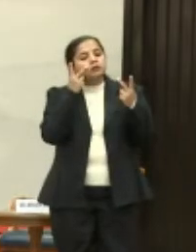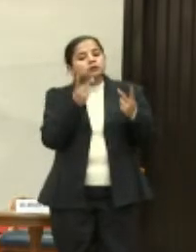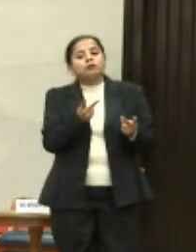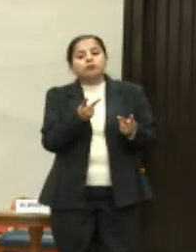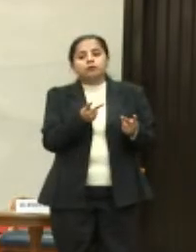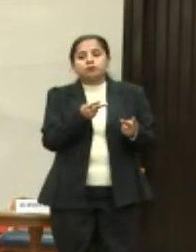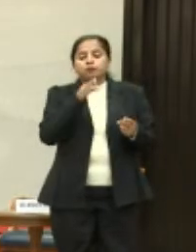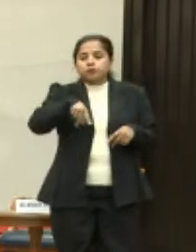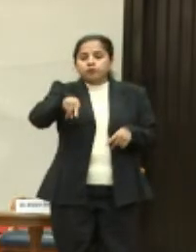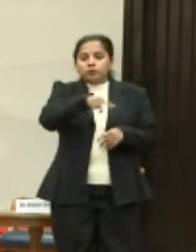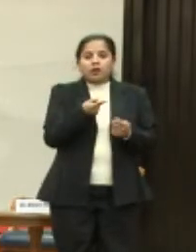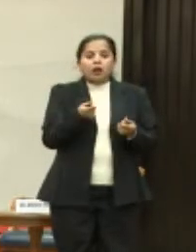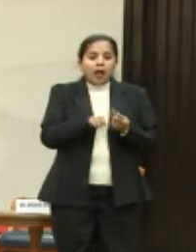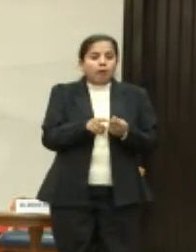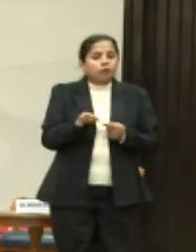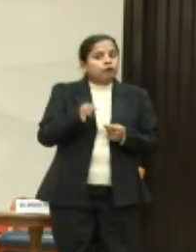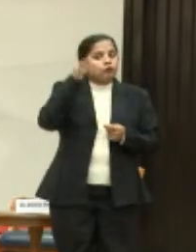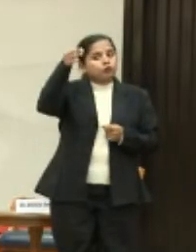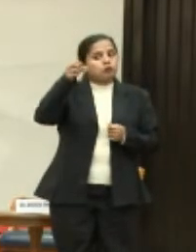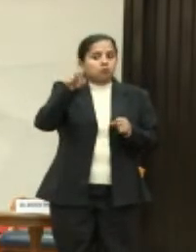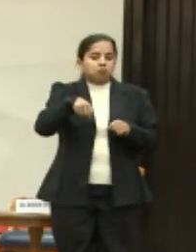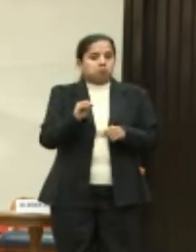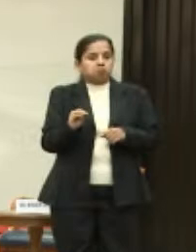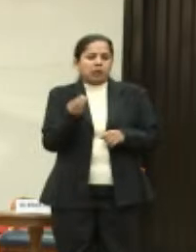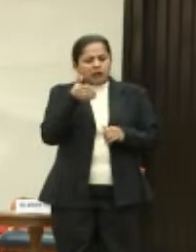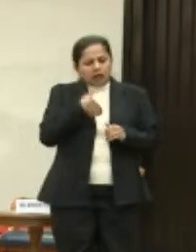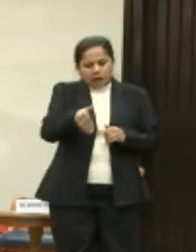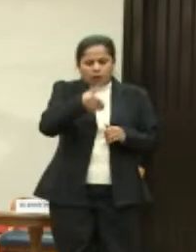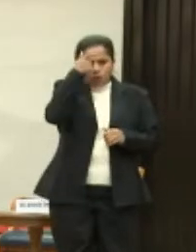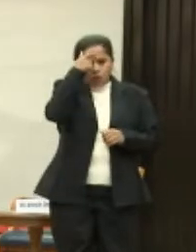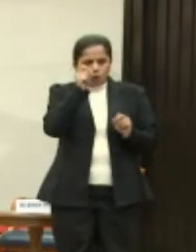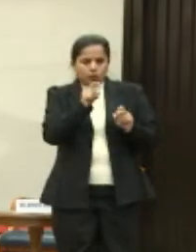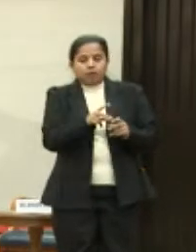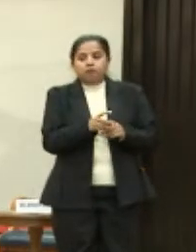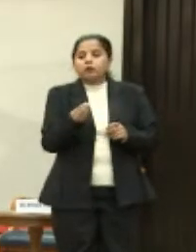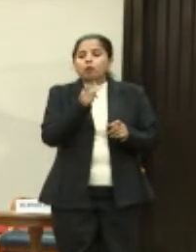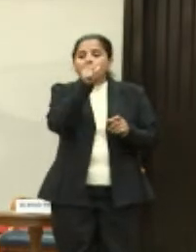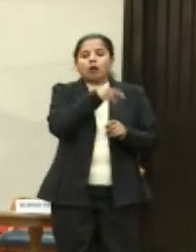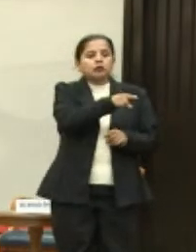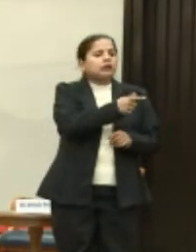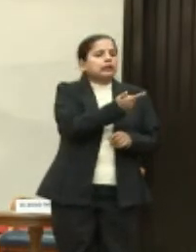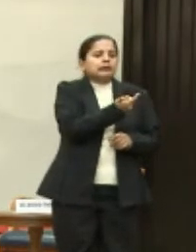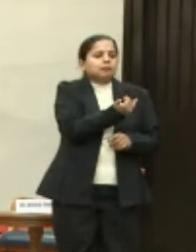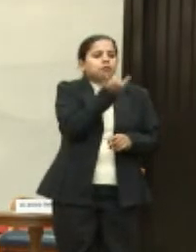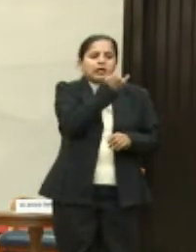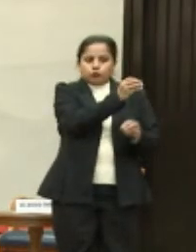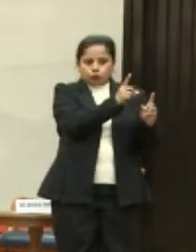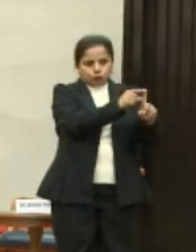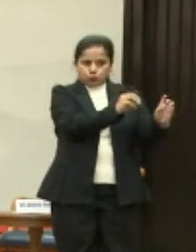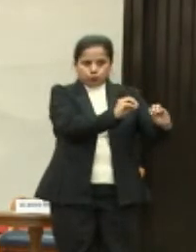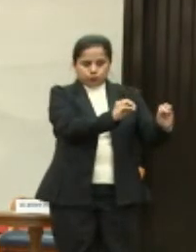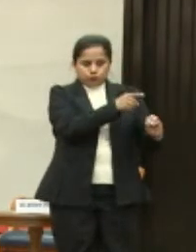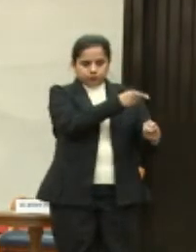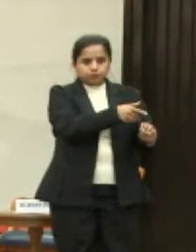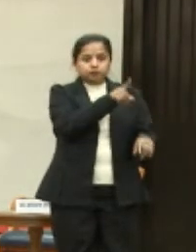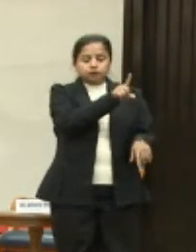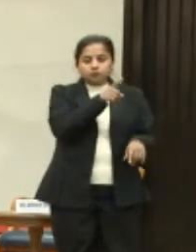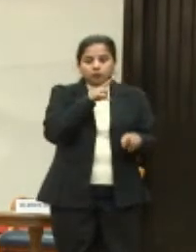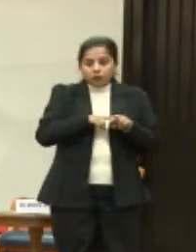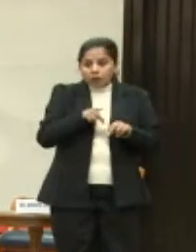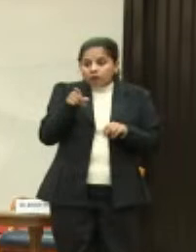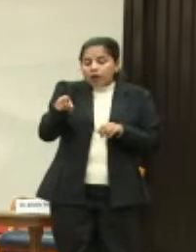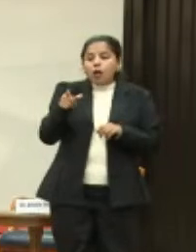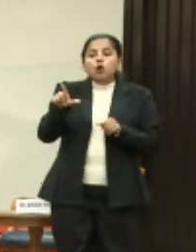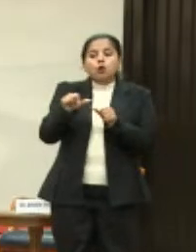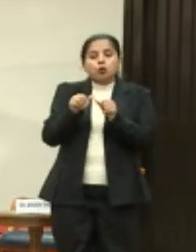is deterrence for the future, so that someone else does not commit the crime? As long as that law